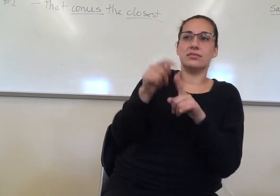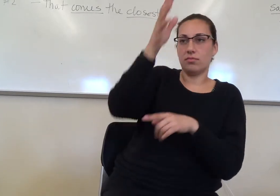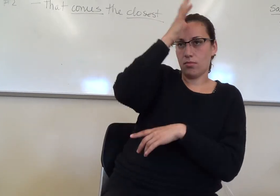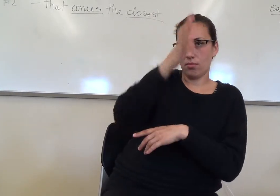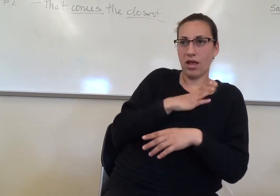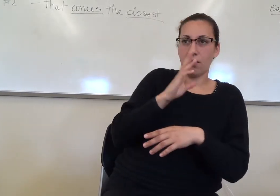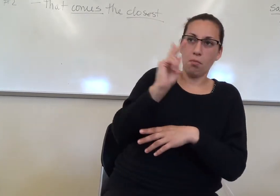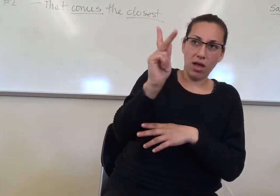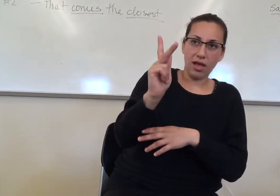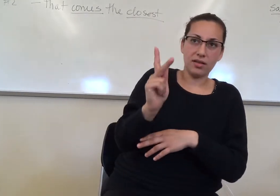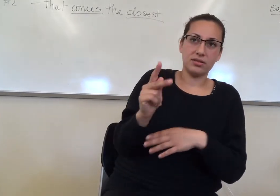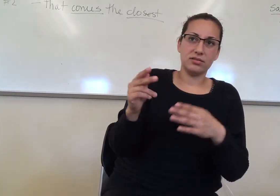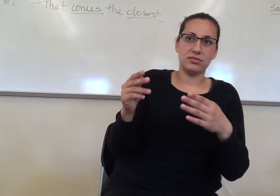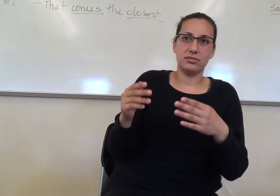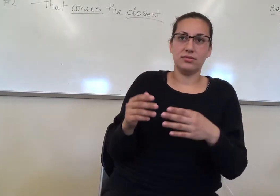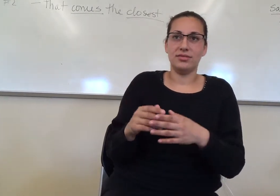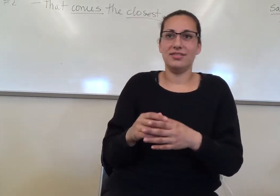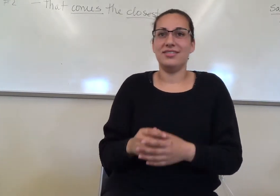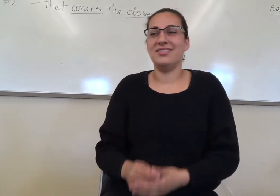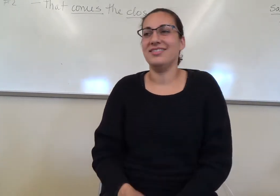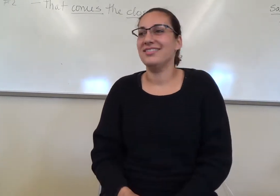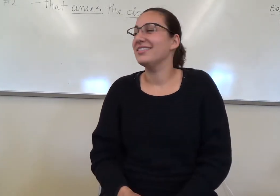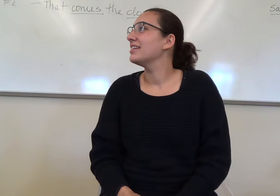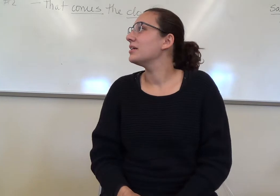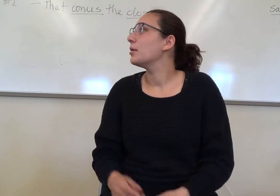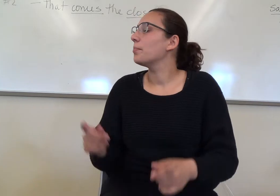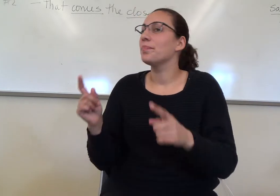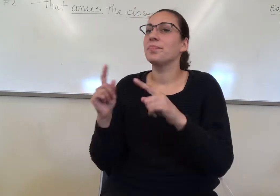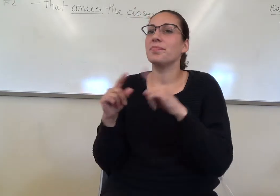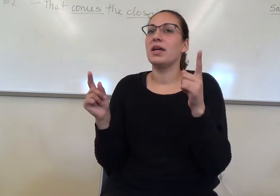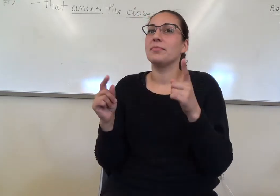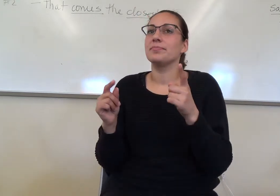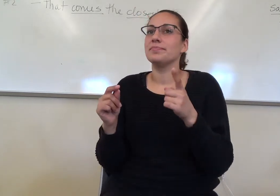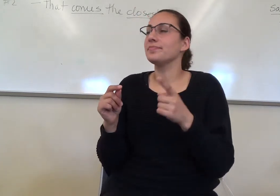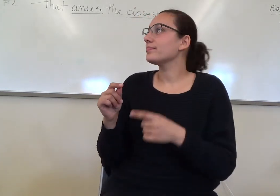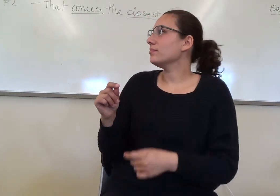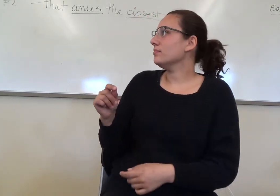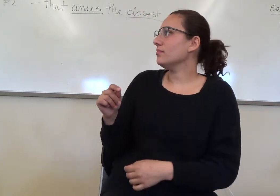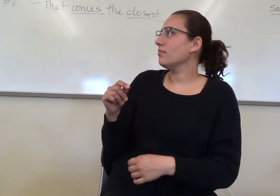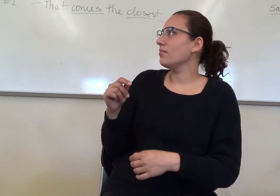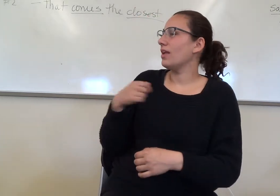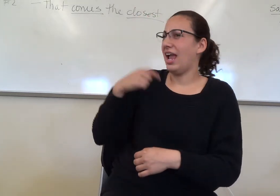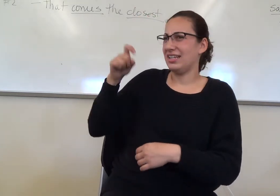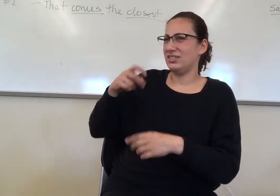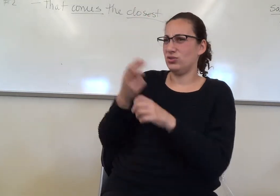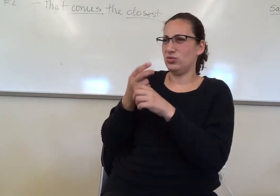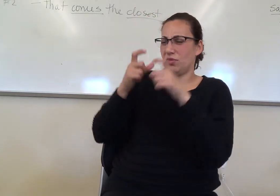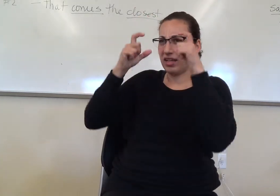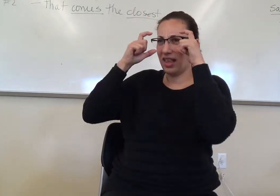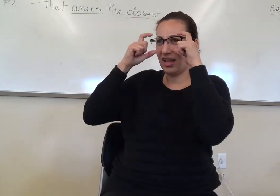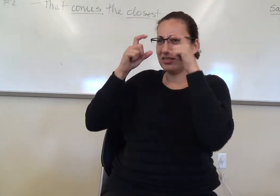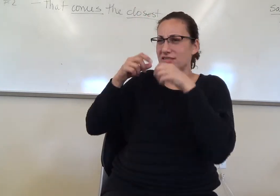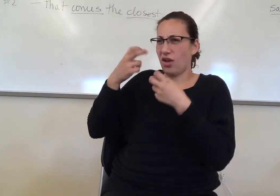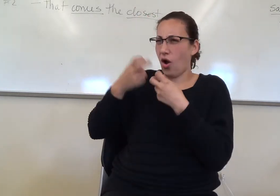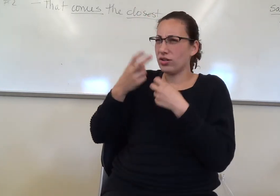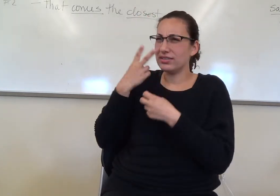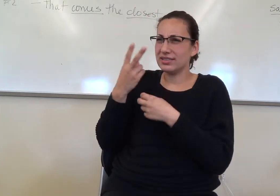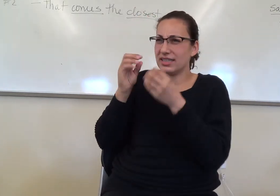one is, that's not what I have trouble seeing those little, I have to put on my glasses to see those little numbers. You guys' eyesight is